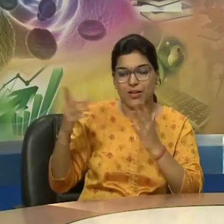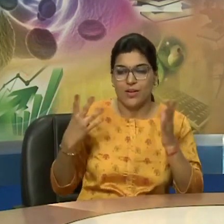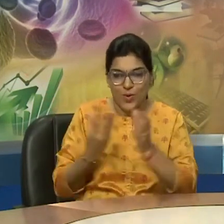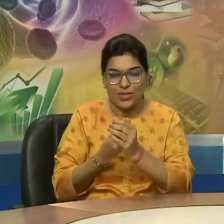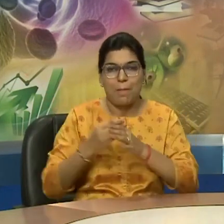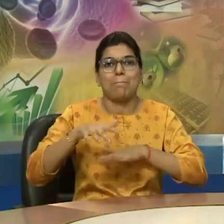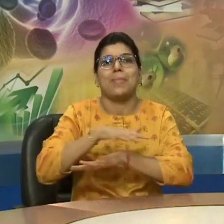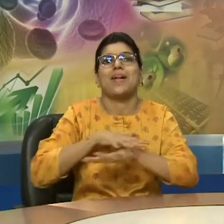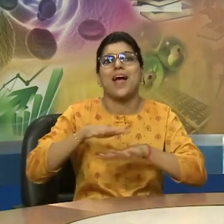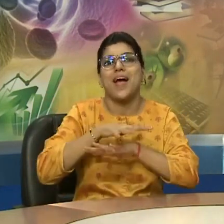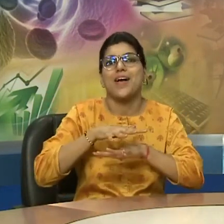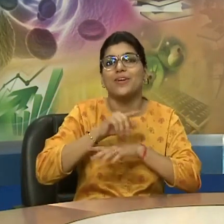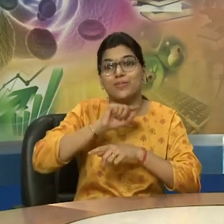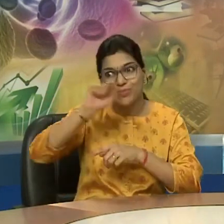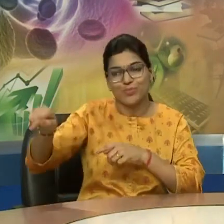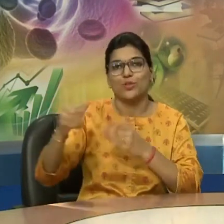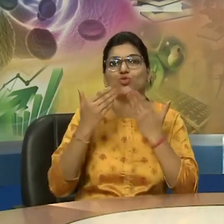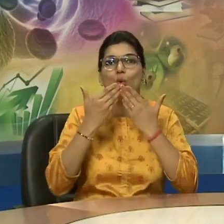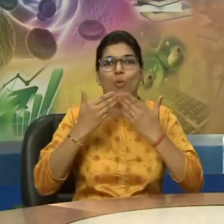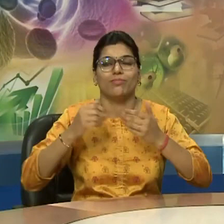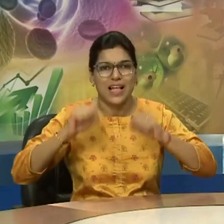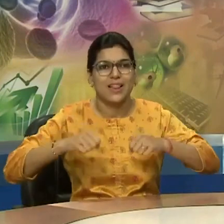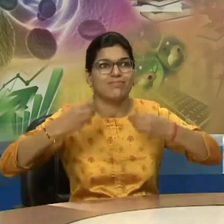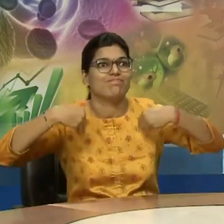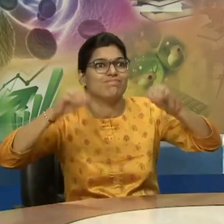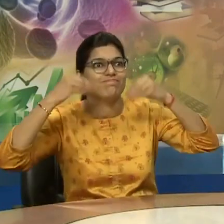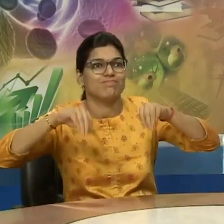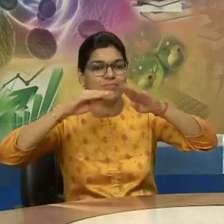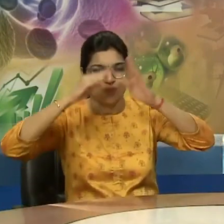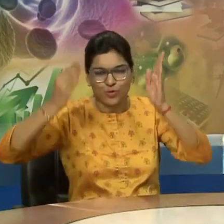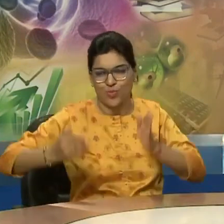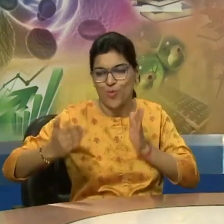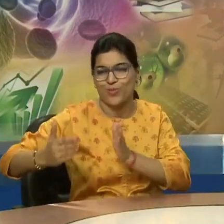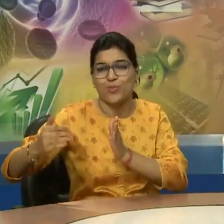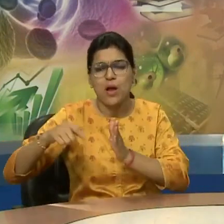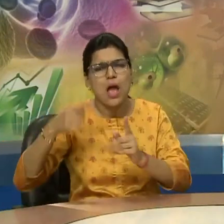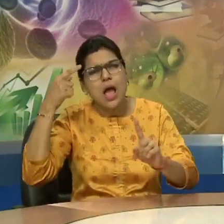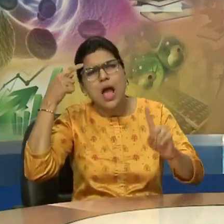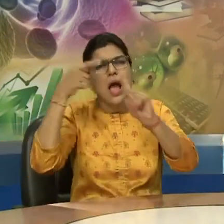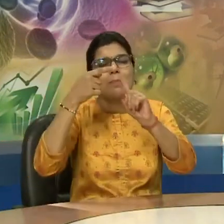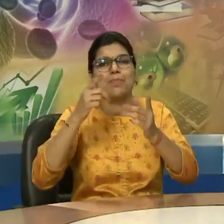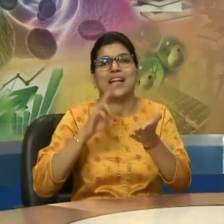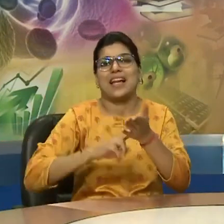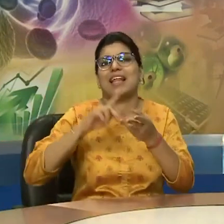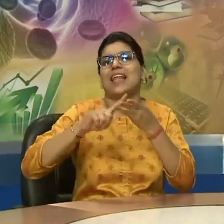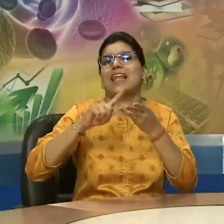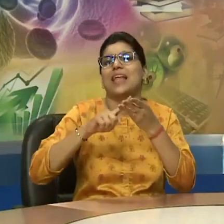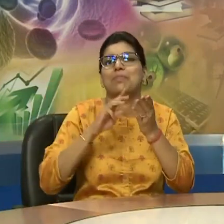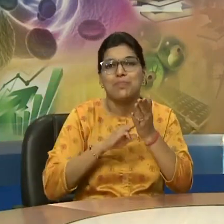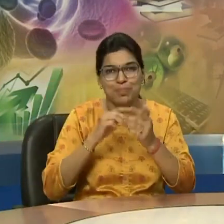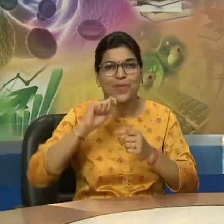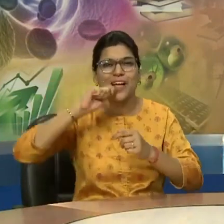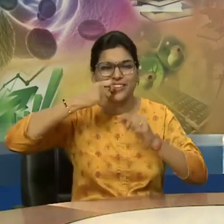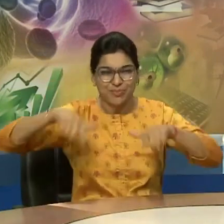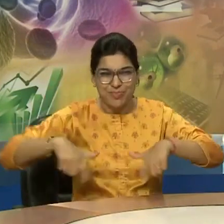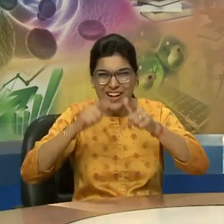next week. Maybe our class could prepare something on neem.